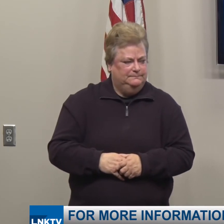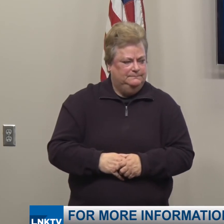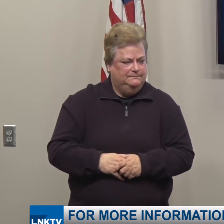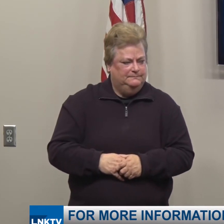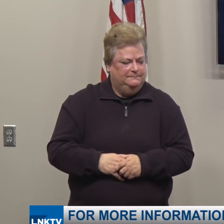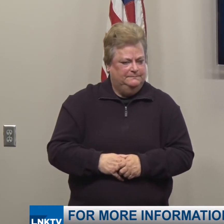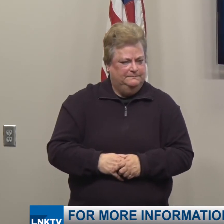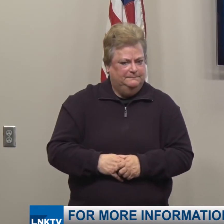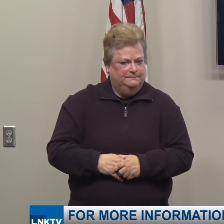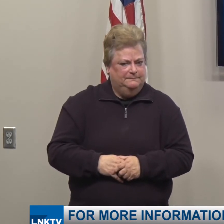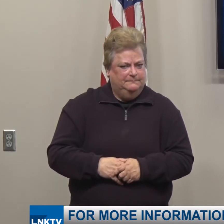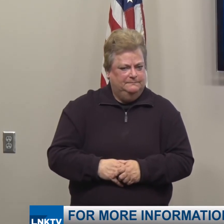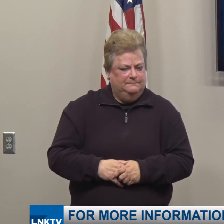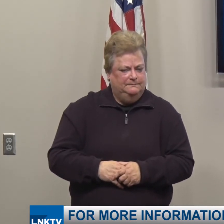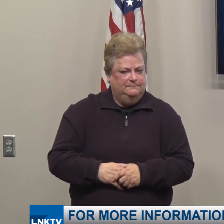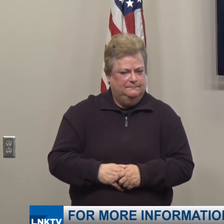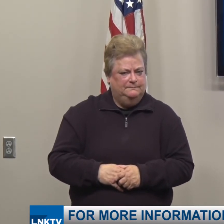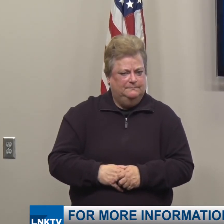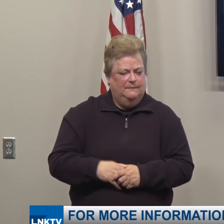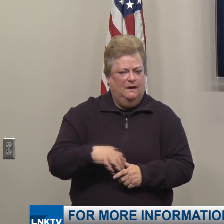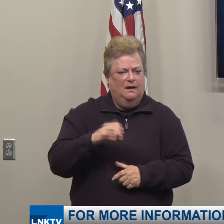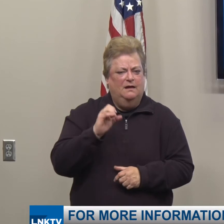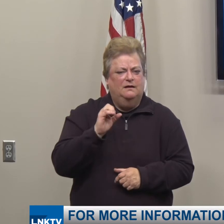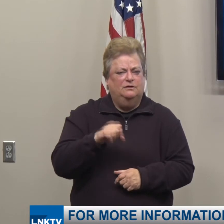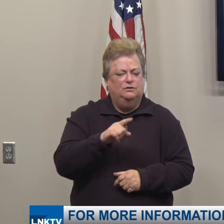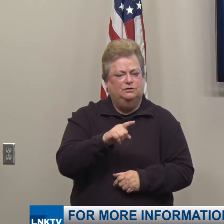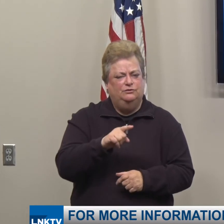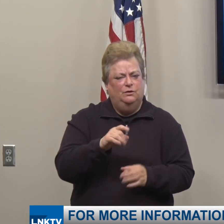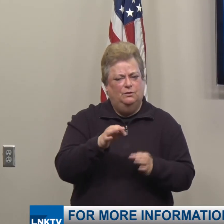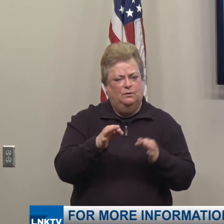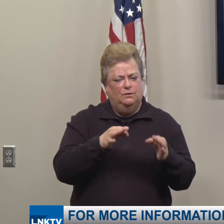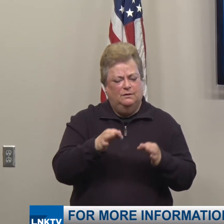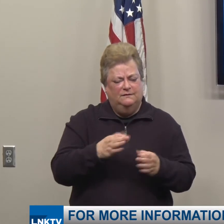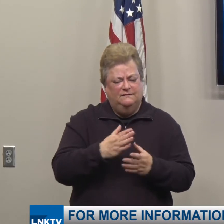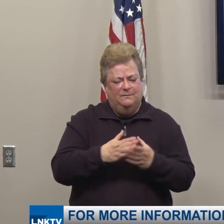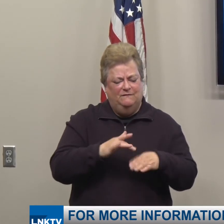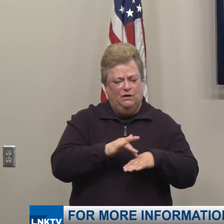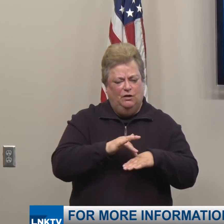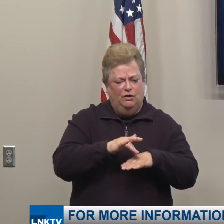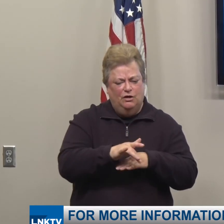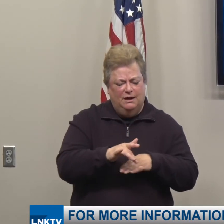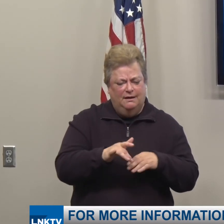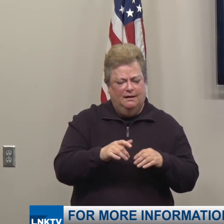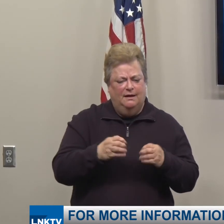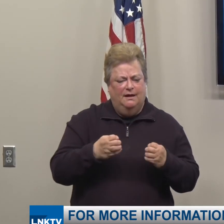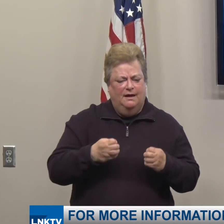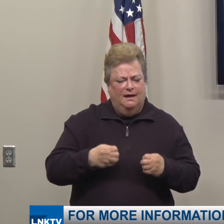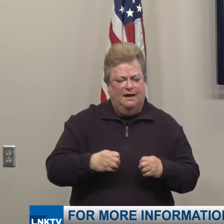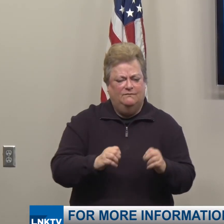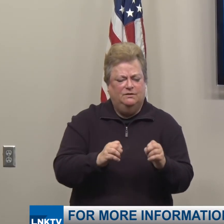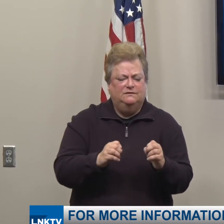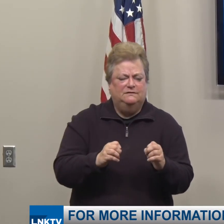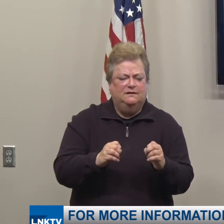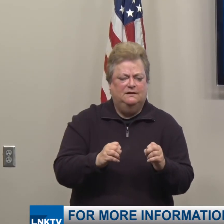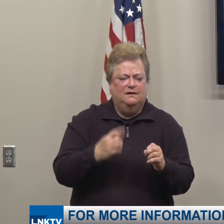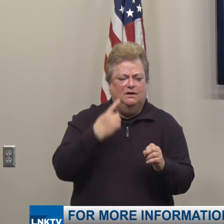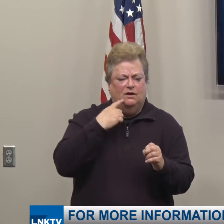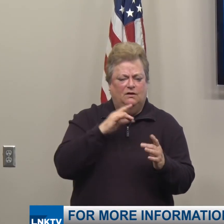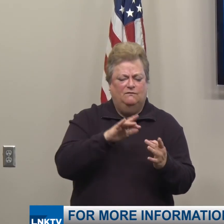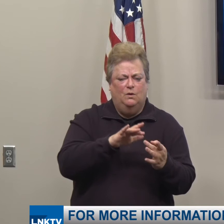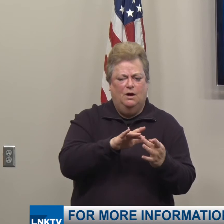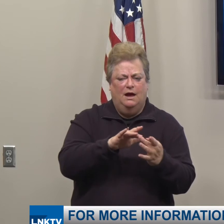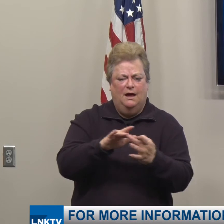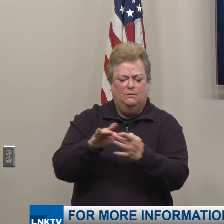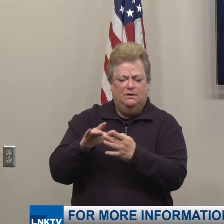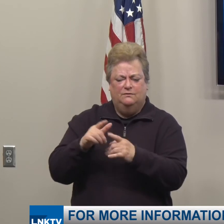Hi, Mayor. Could you address some of the early efforts sort of to do outreach from the city and the